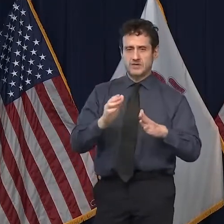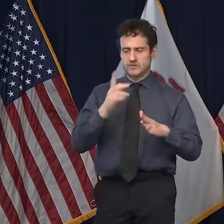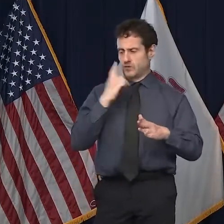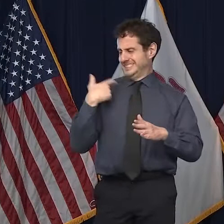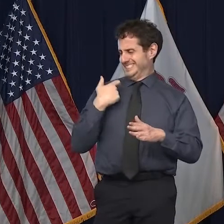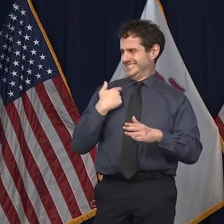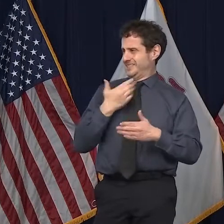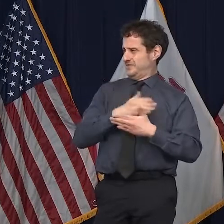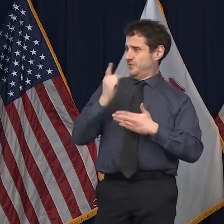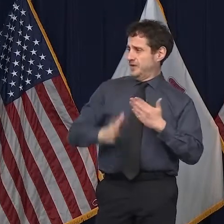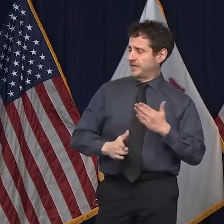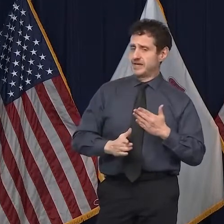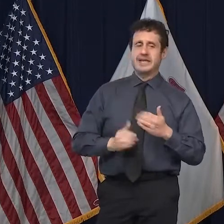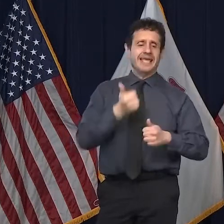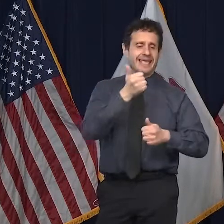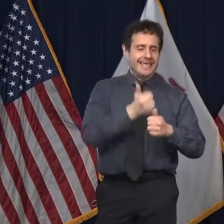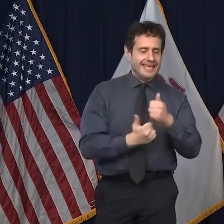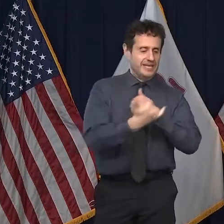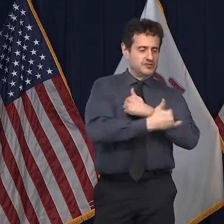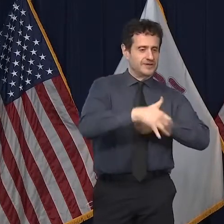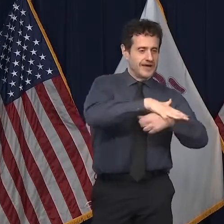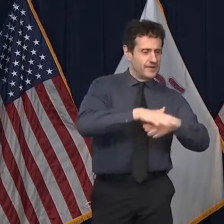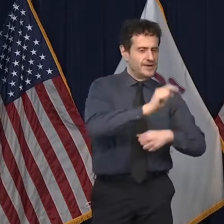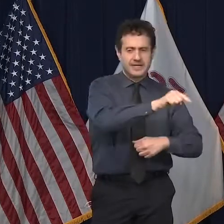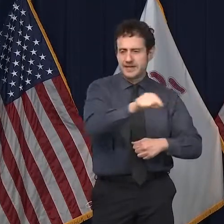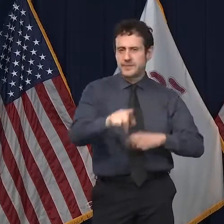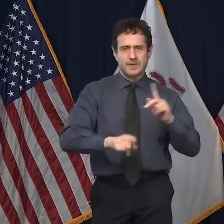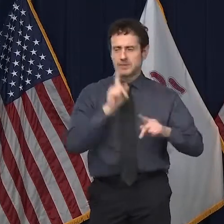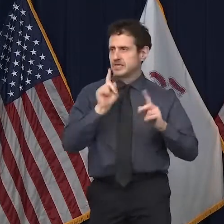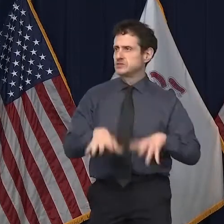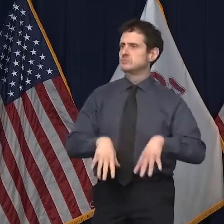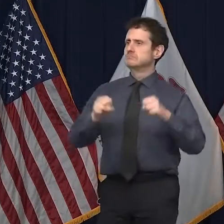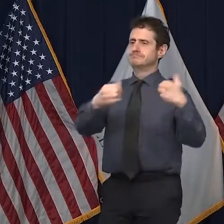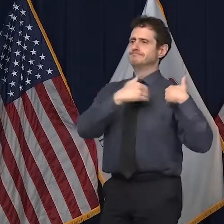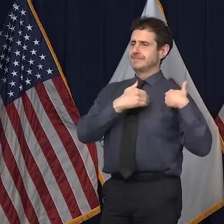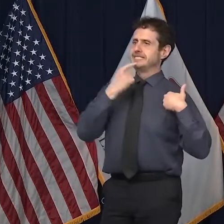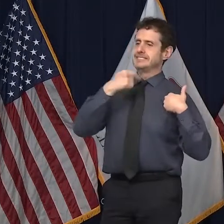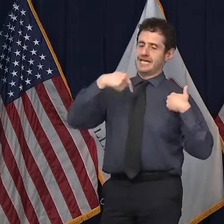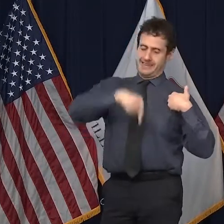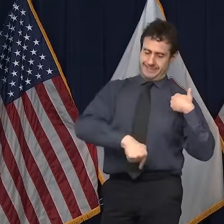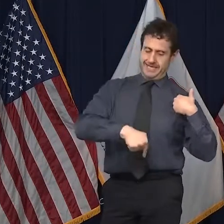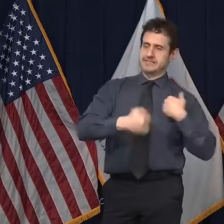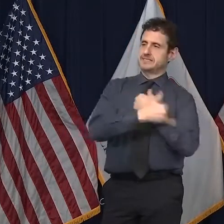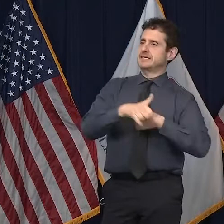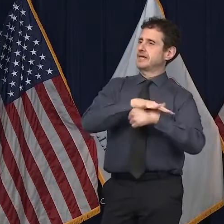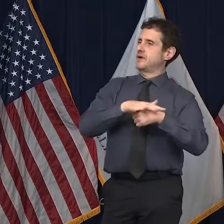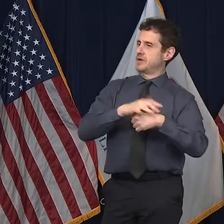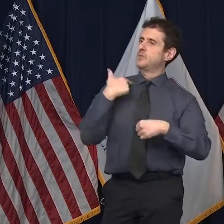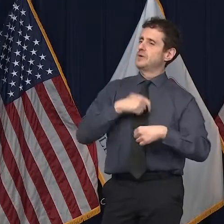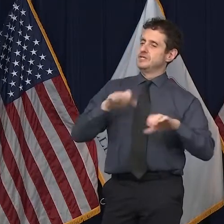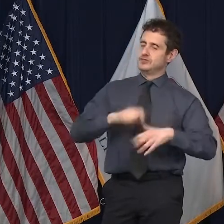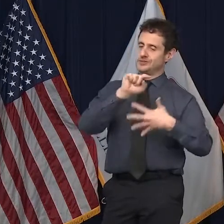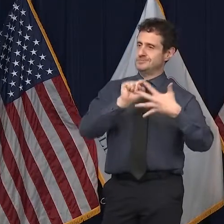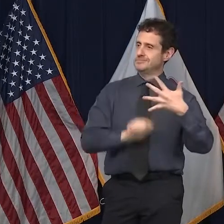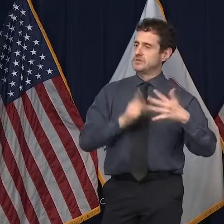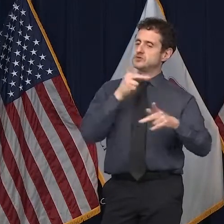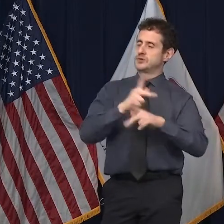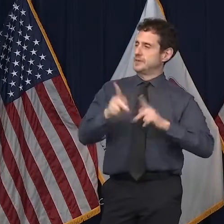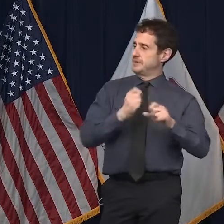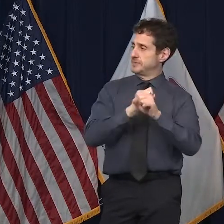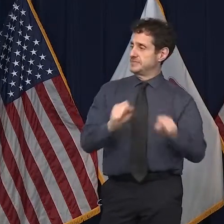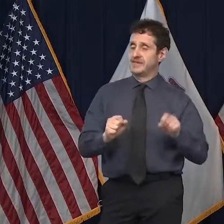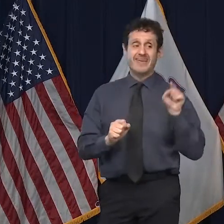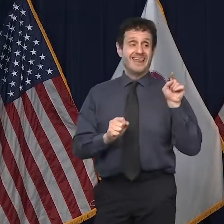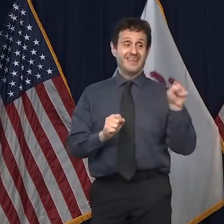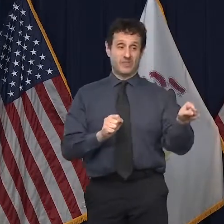done, county by county. People should be stepping up and saying, this is what we need to do in our county to keep our people safe. They will know